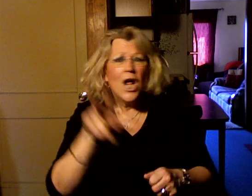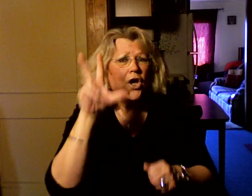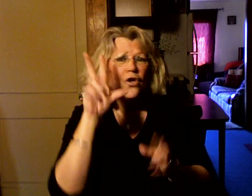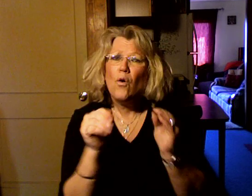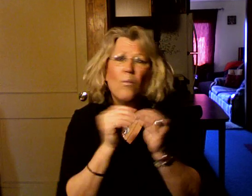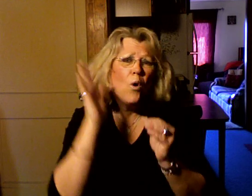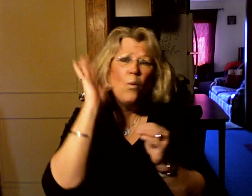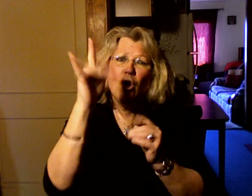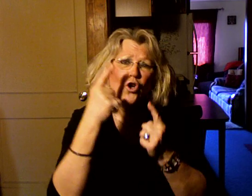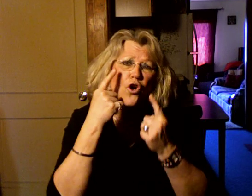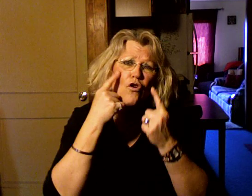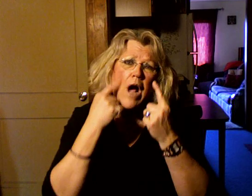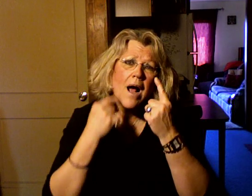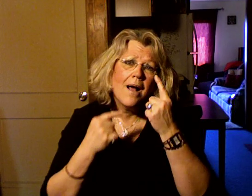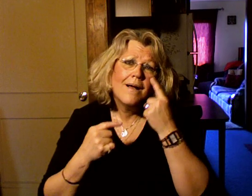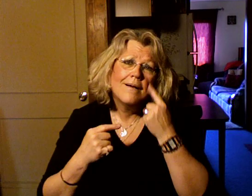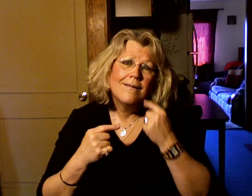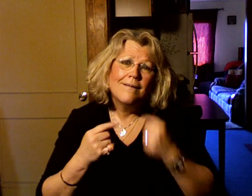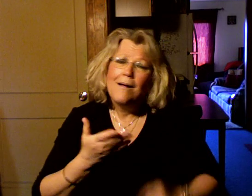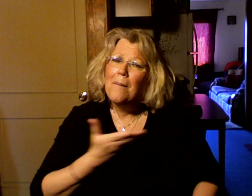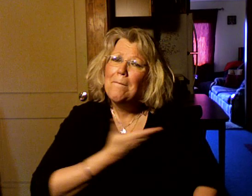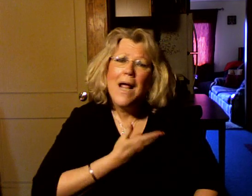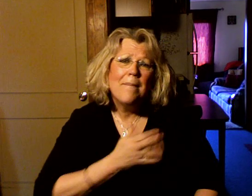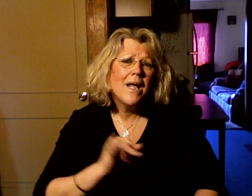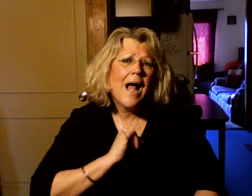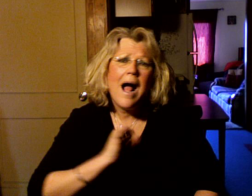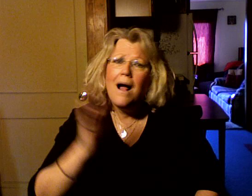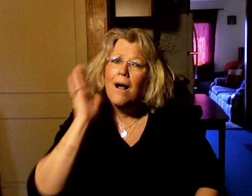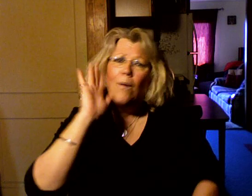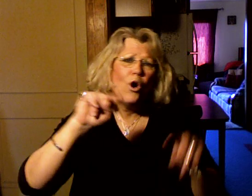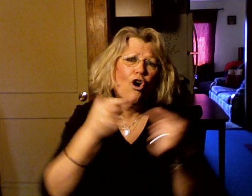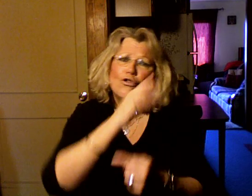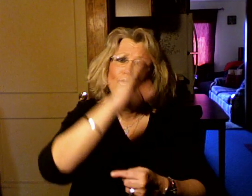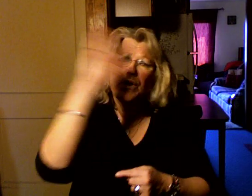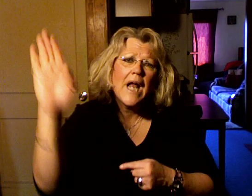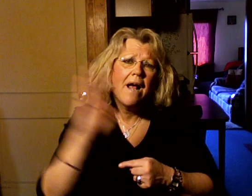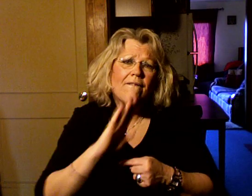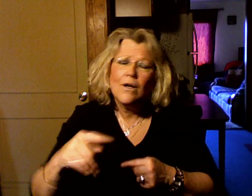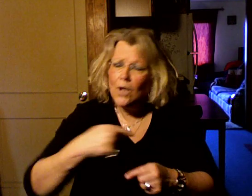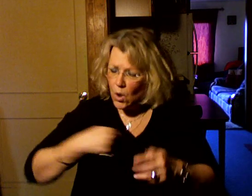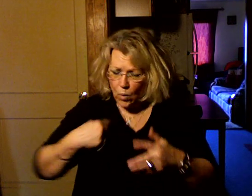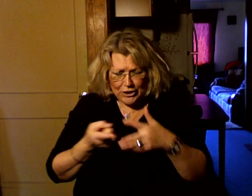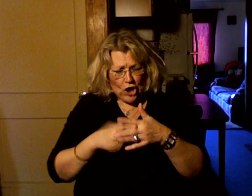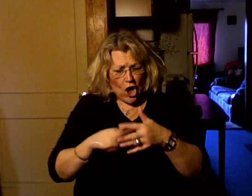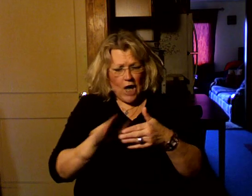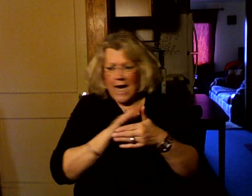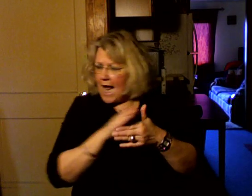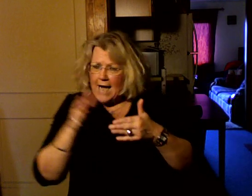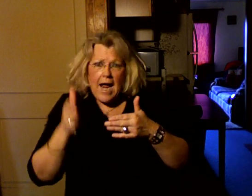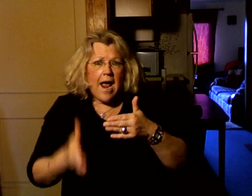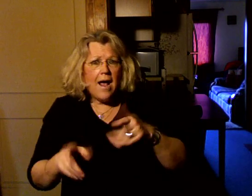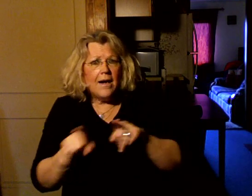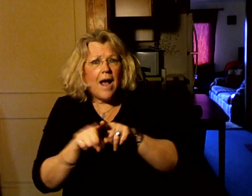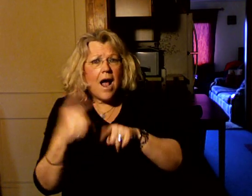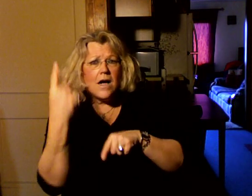real. No more will you cry, baby. I will let you know. We started and then there's